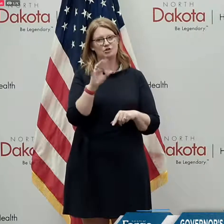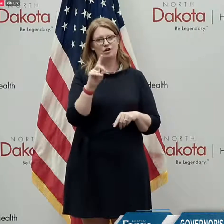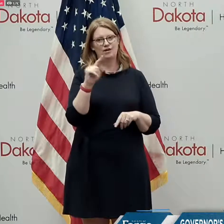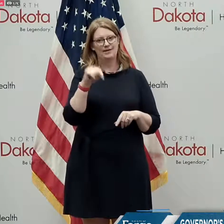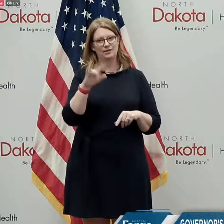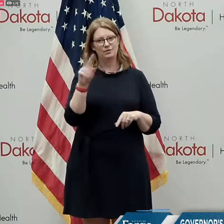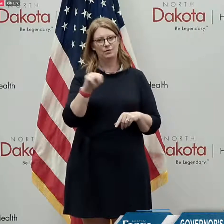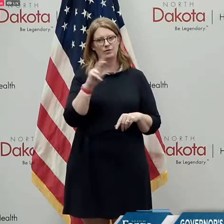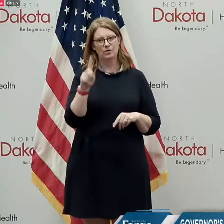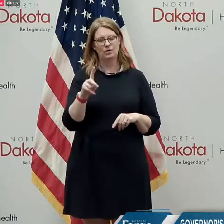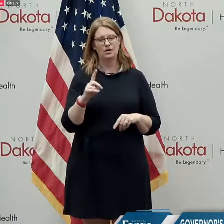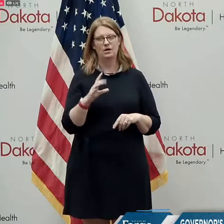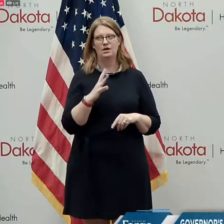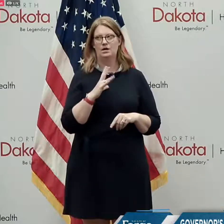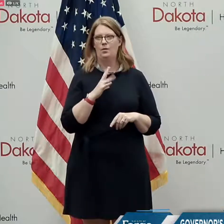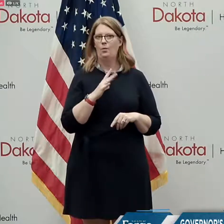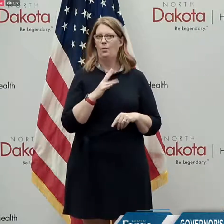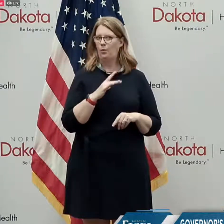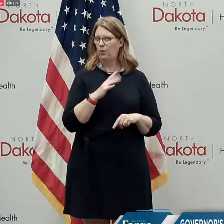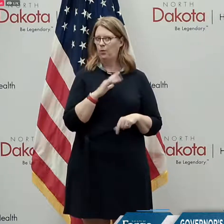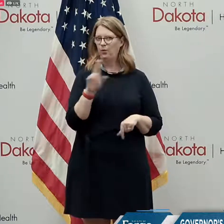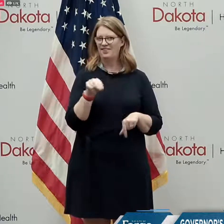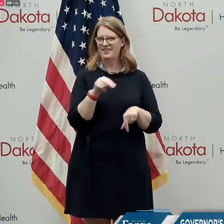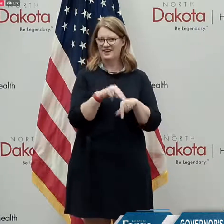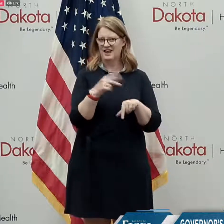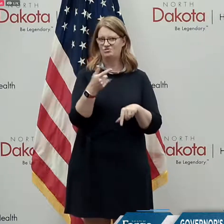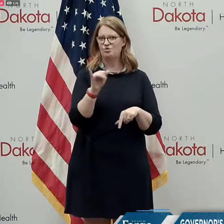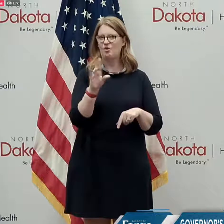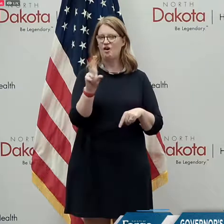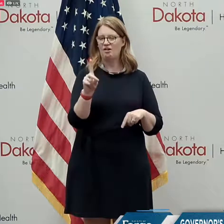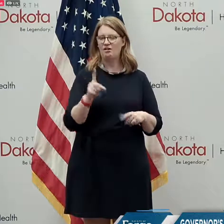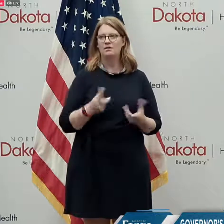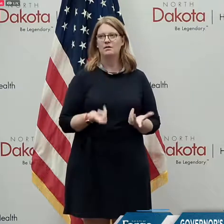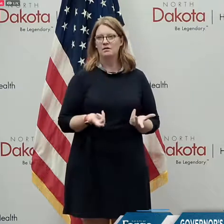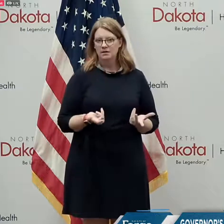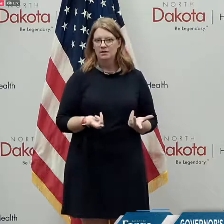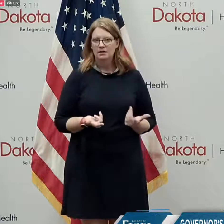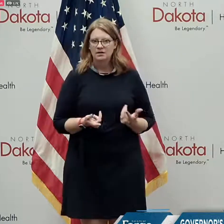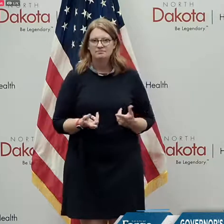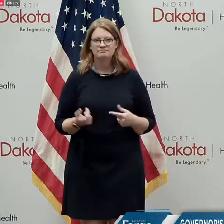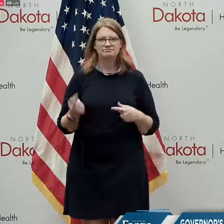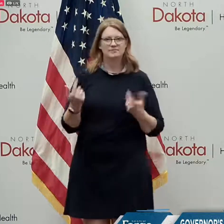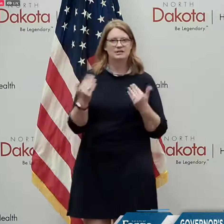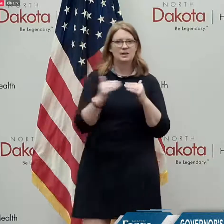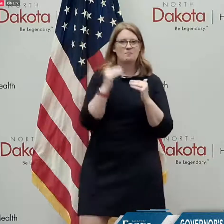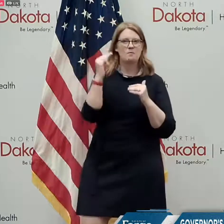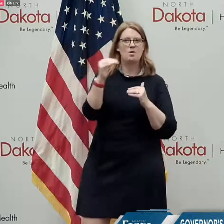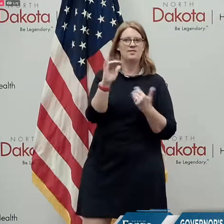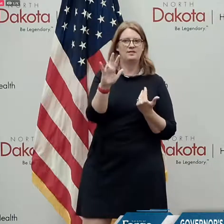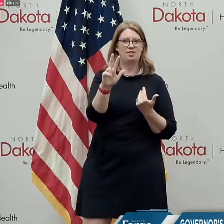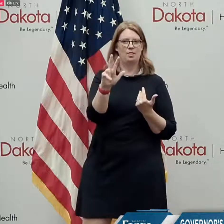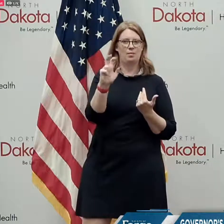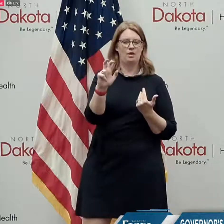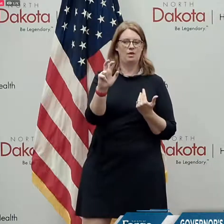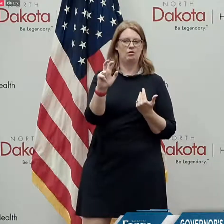National Guard's done incredible work. For most of the pandemic, we've had more than 300